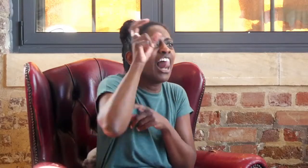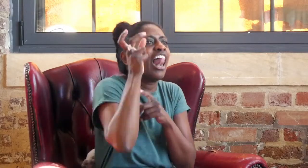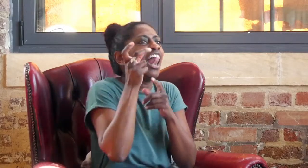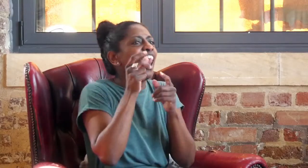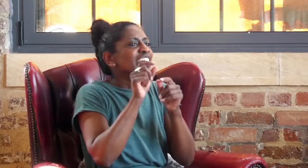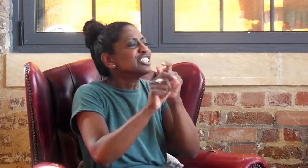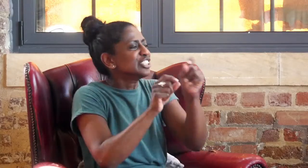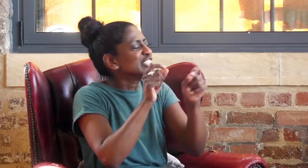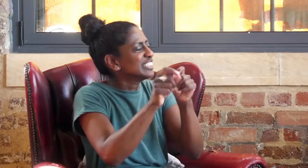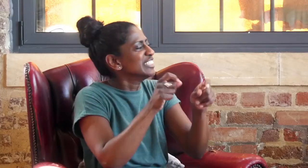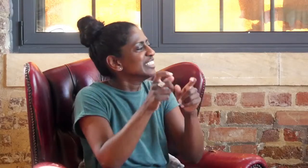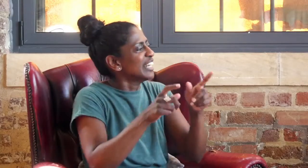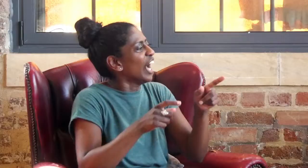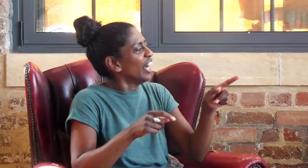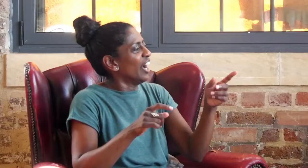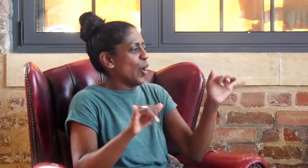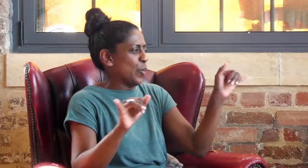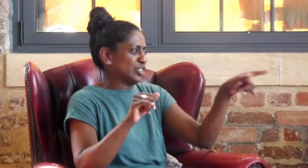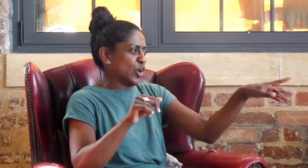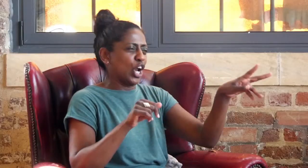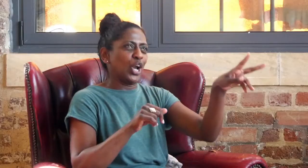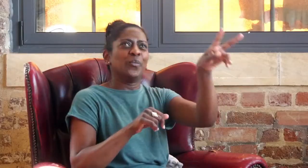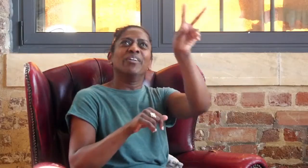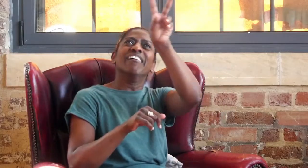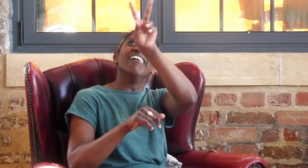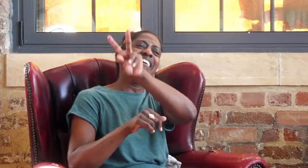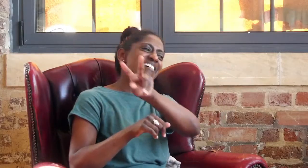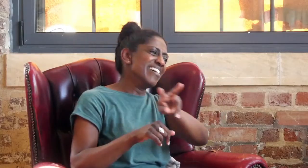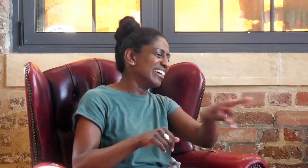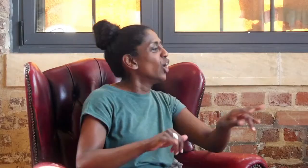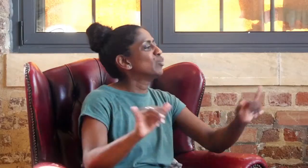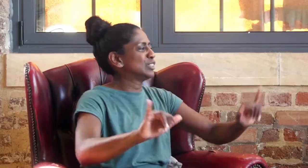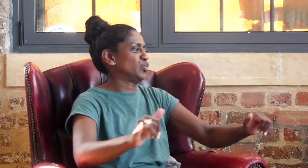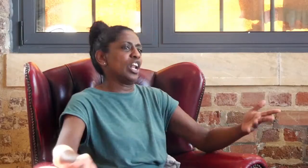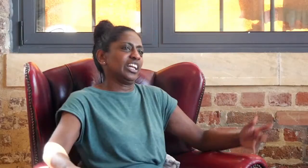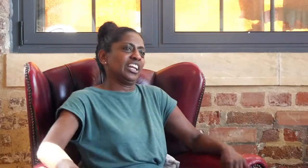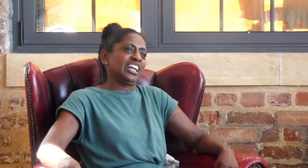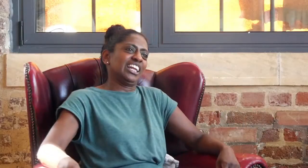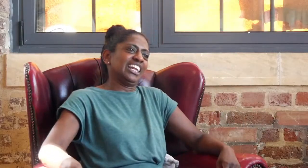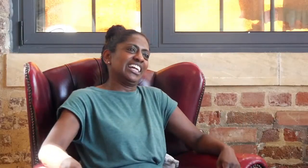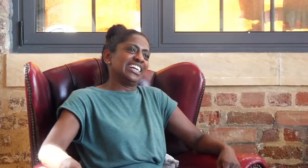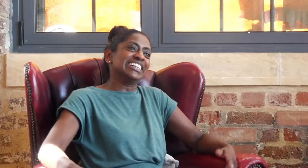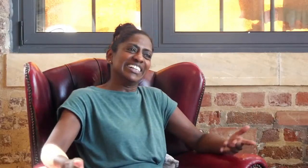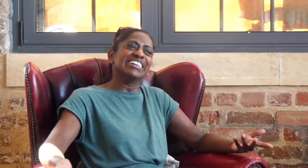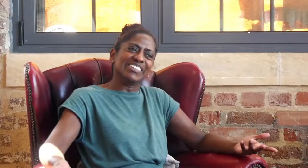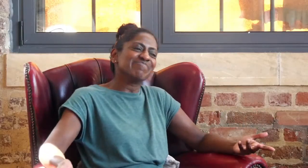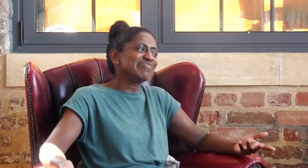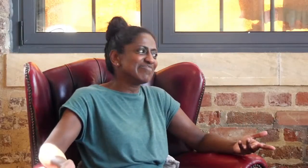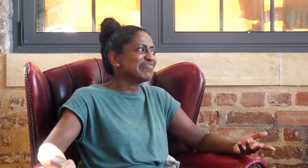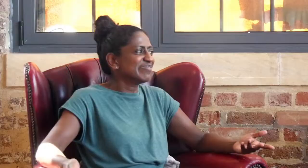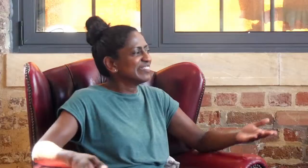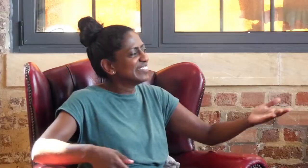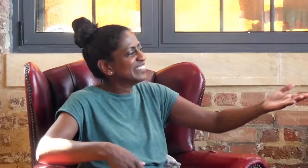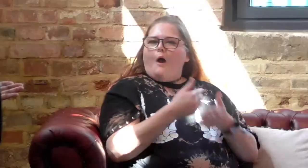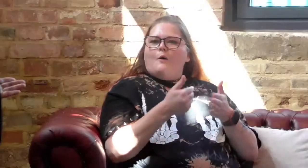There's always sort of animals and things, sort of Squirrels. and squirrels, sort of just wandering between them. It's beautiful, the natural habitat.